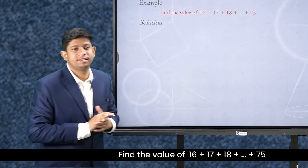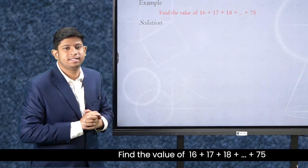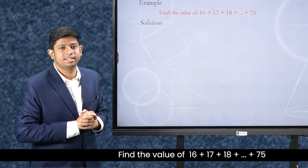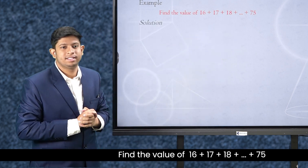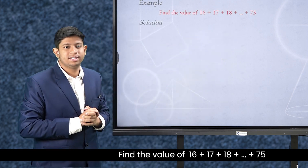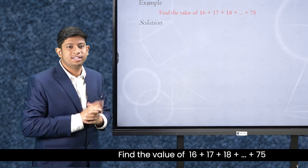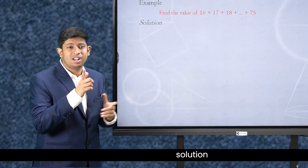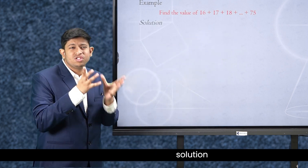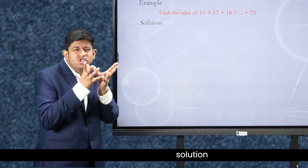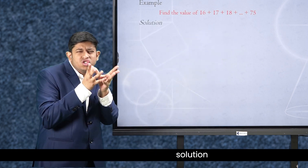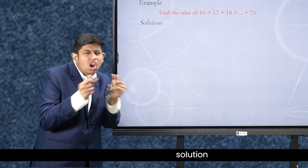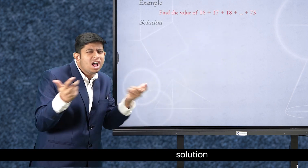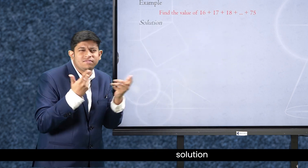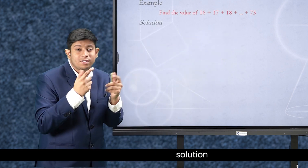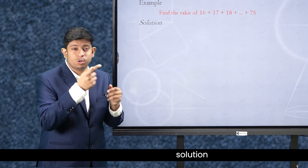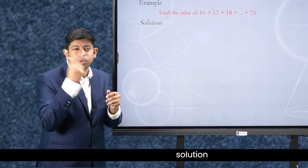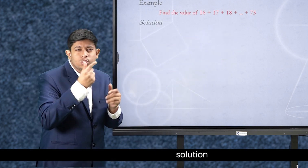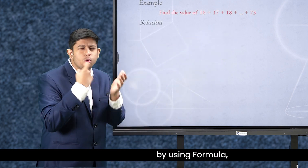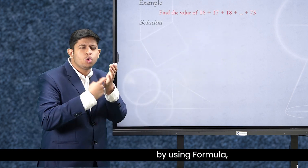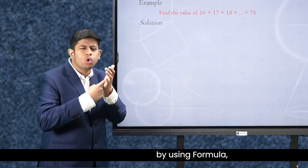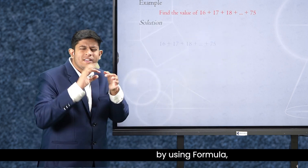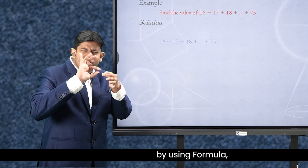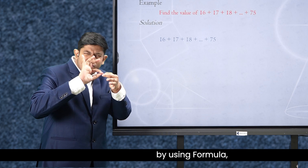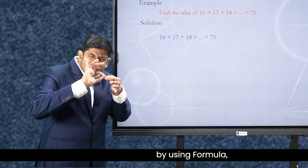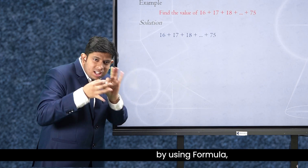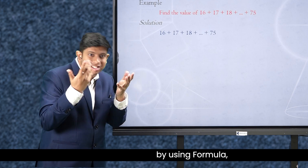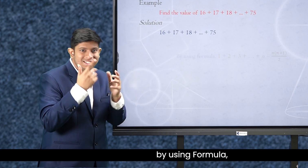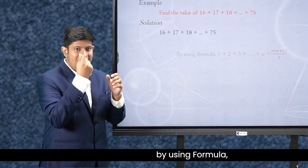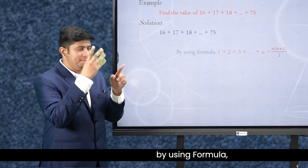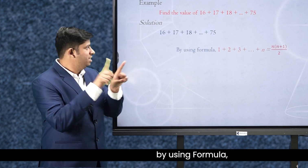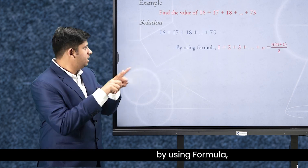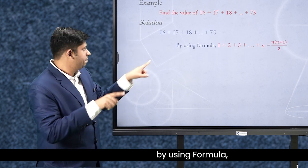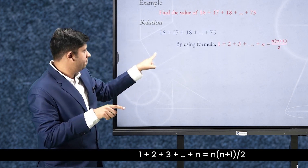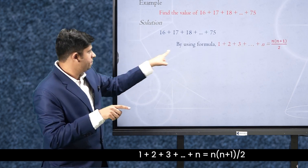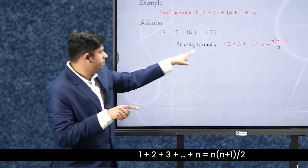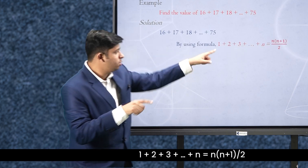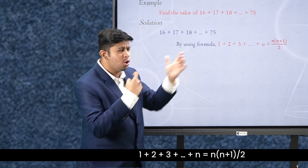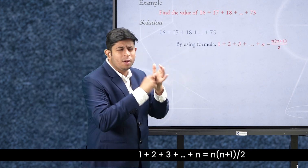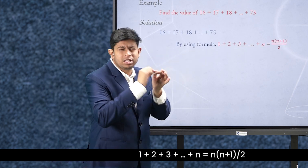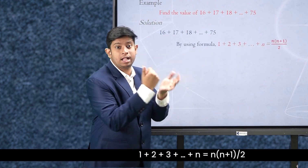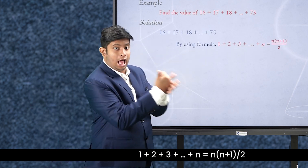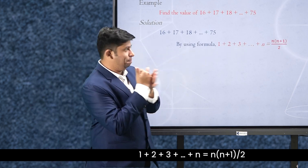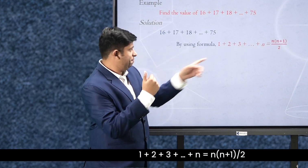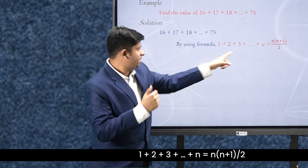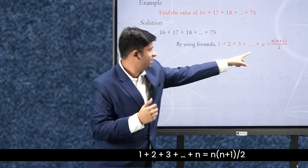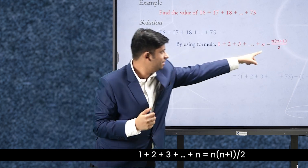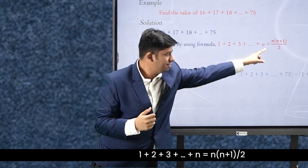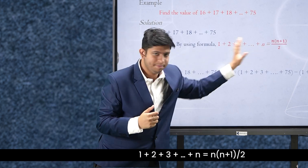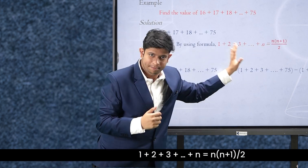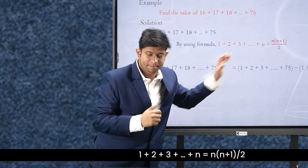75. Solution. By using formula 1 plus 2 plus 3 plus so on plus n is